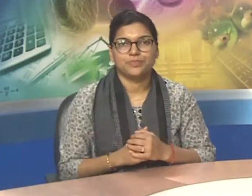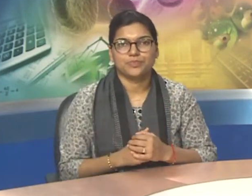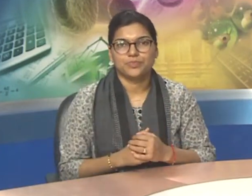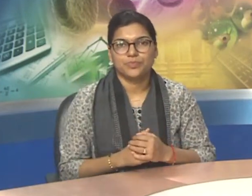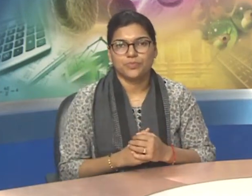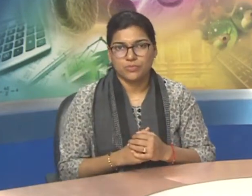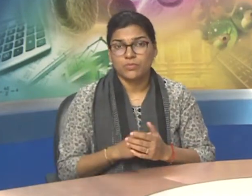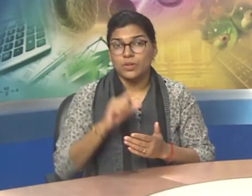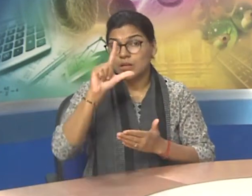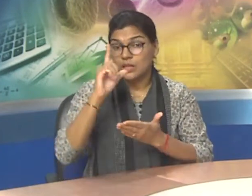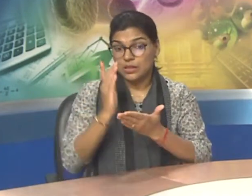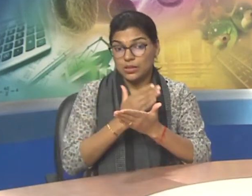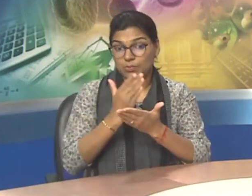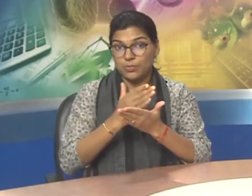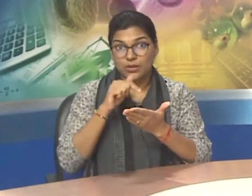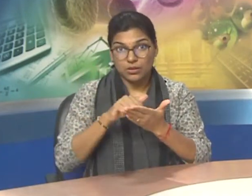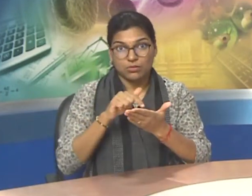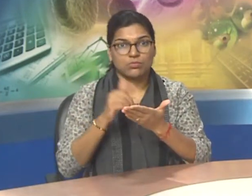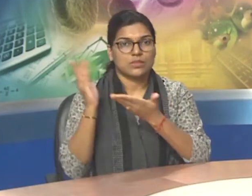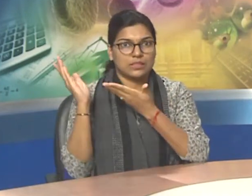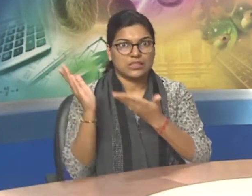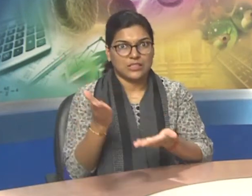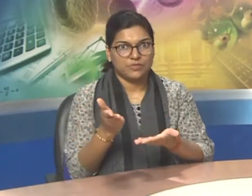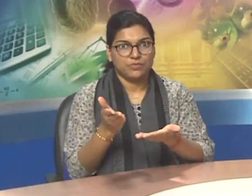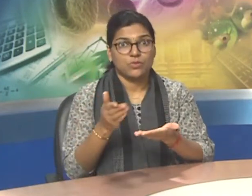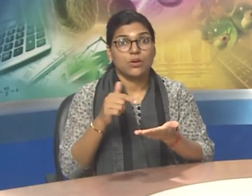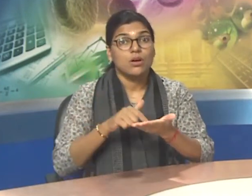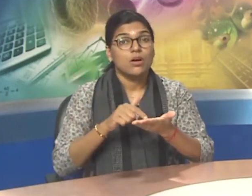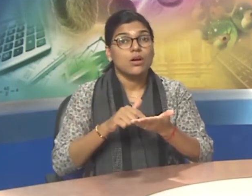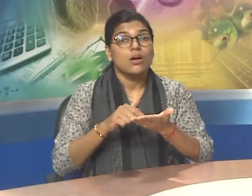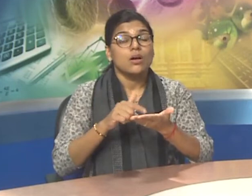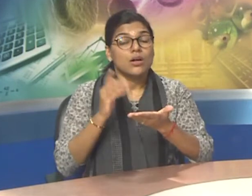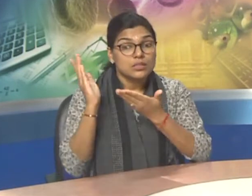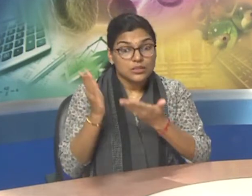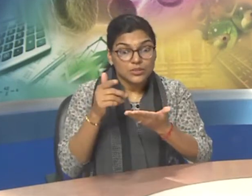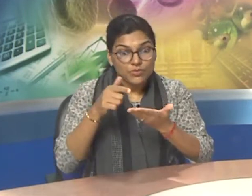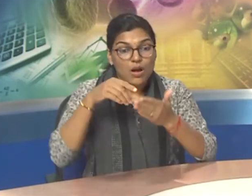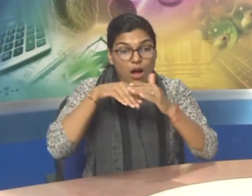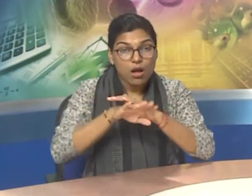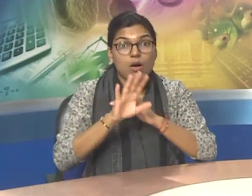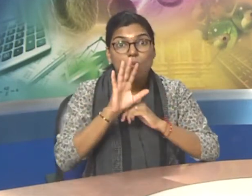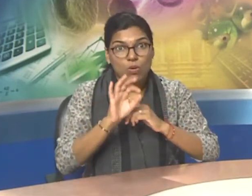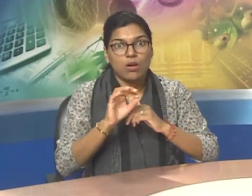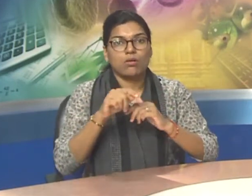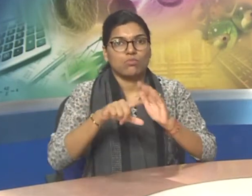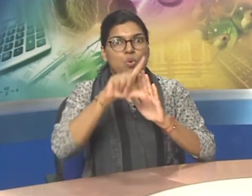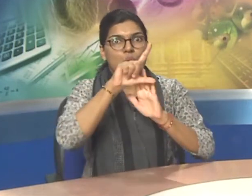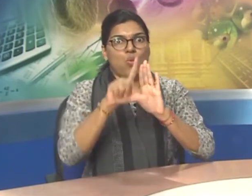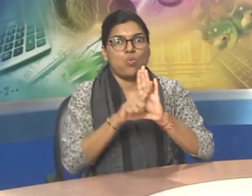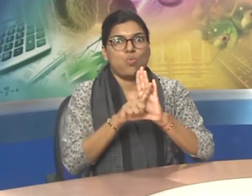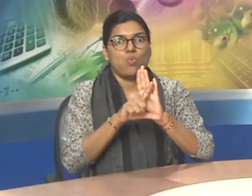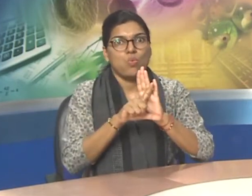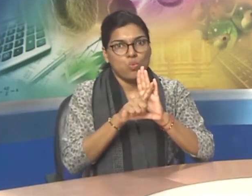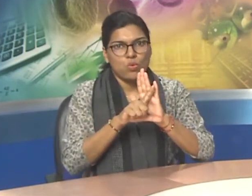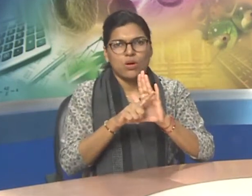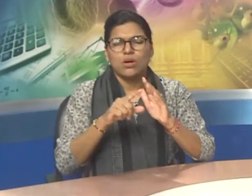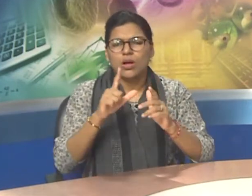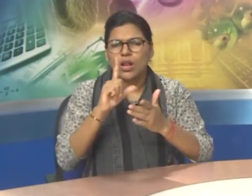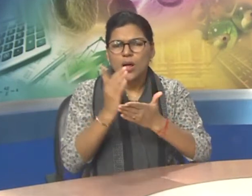number 4. You can see the lesson name 5 Laws of Library Science. In this video we will be